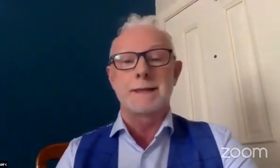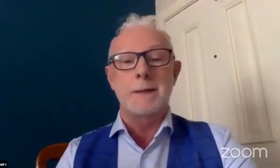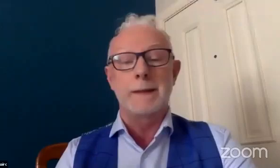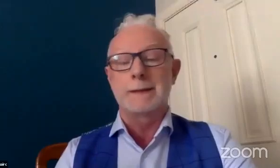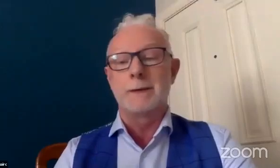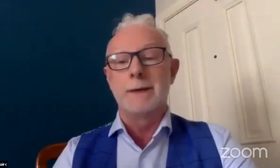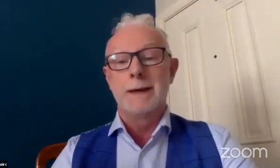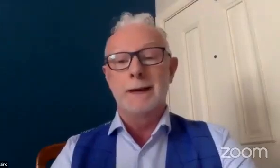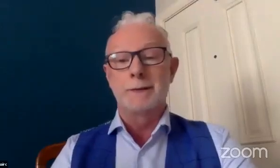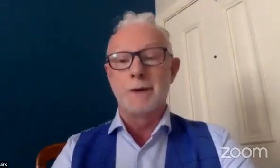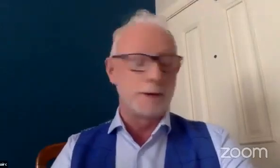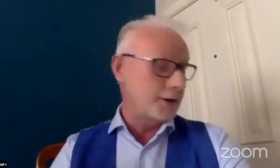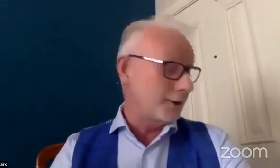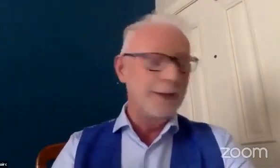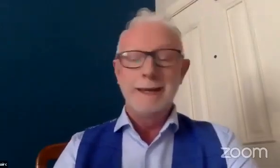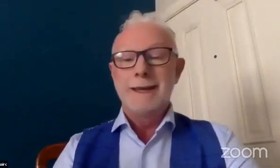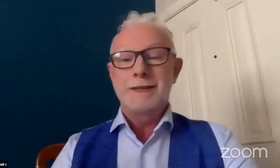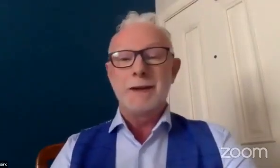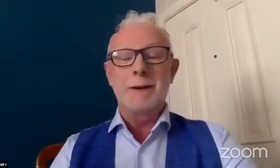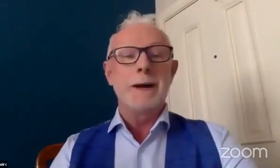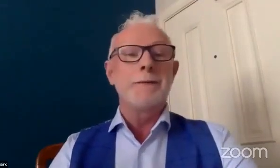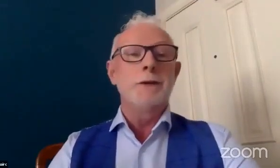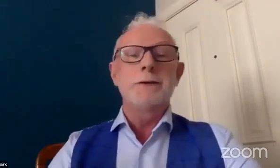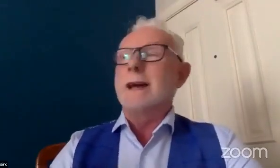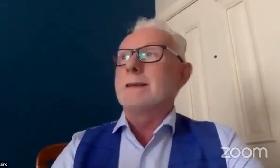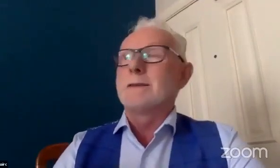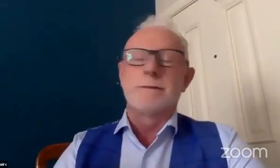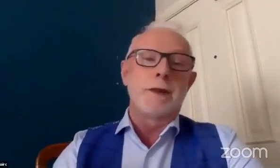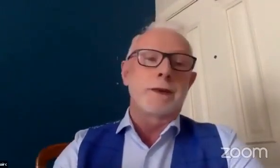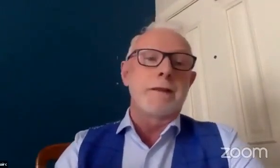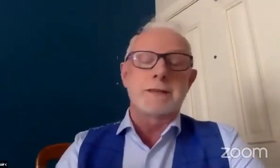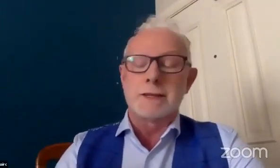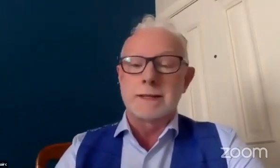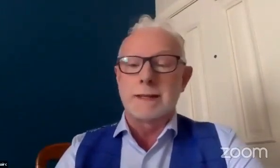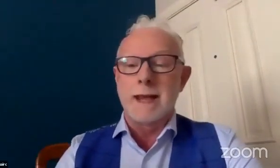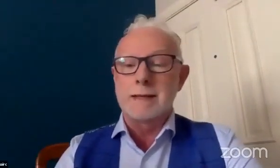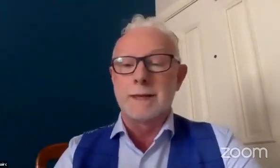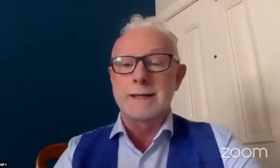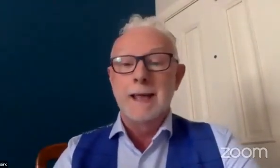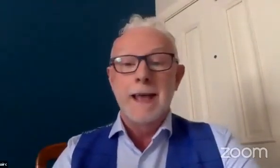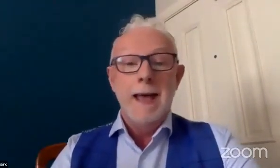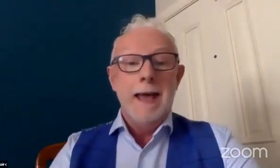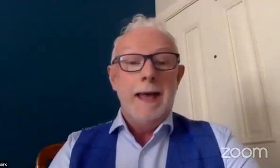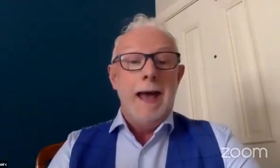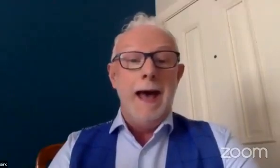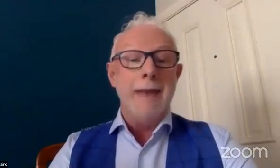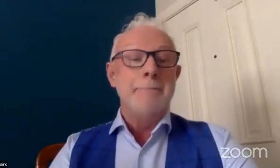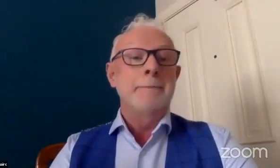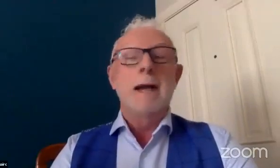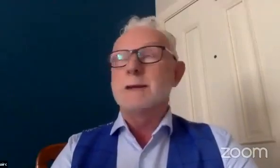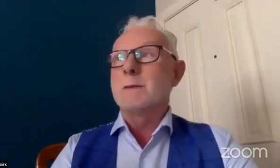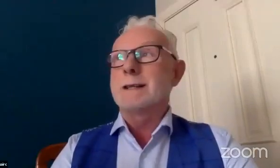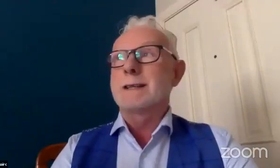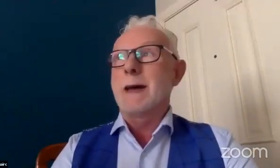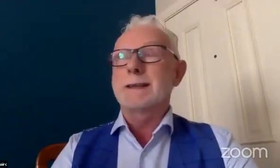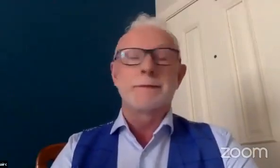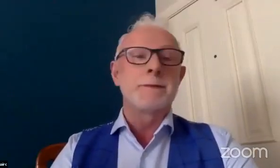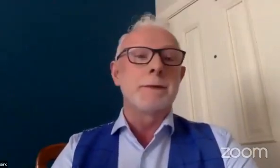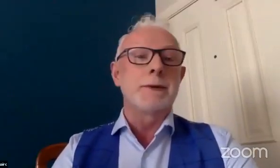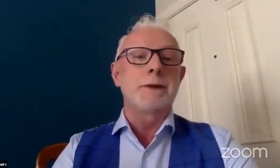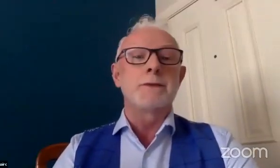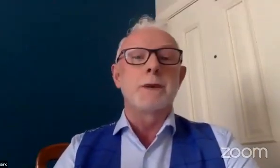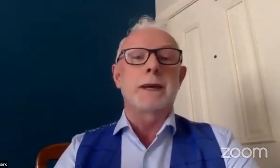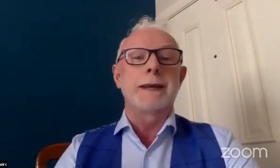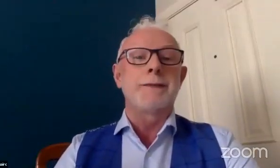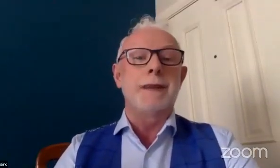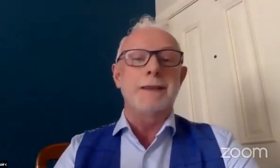in this topic. So I look forward to sharing my views and to further conversations at the end of this. As you might expect from